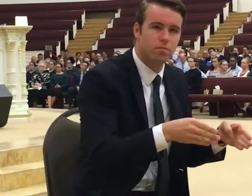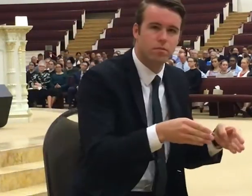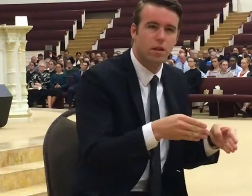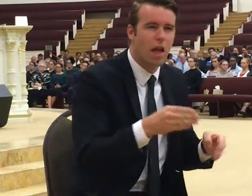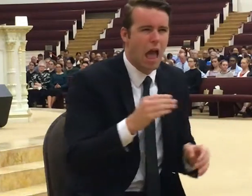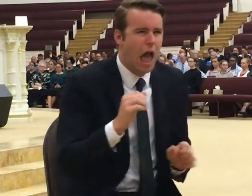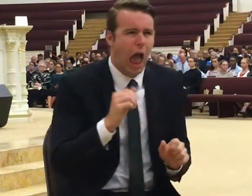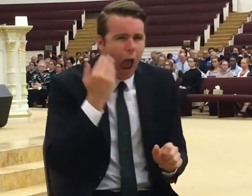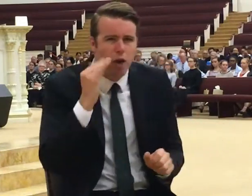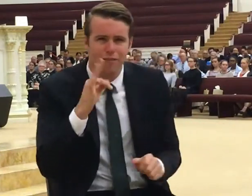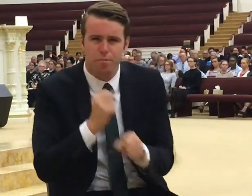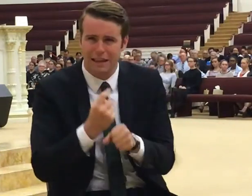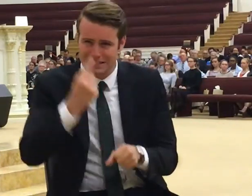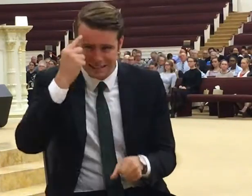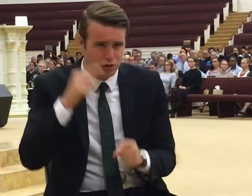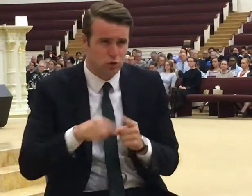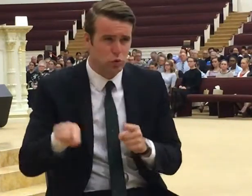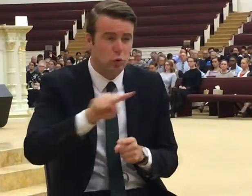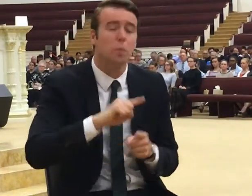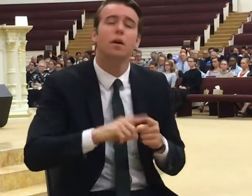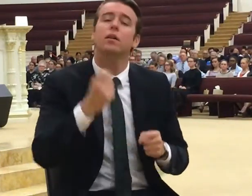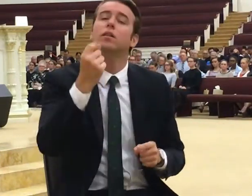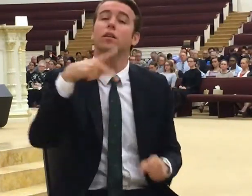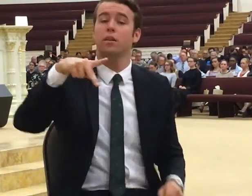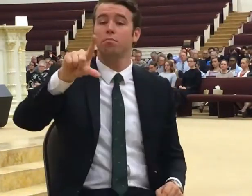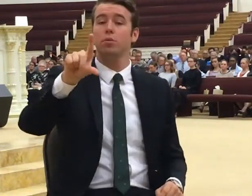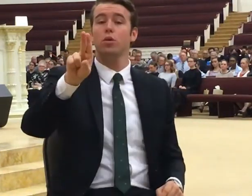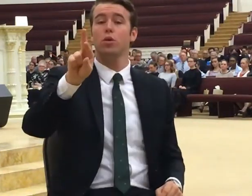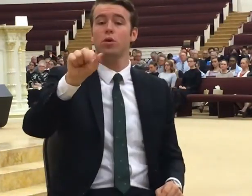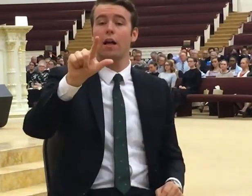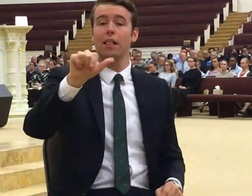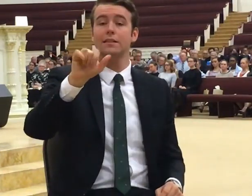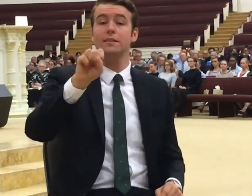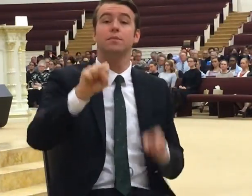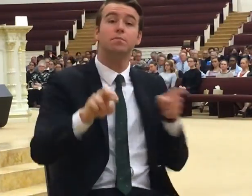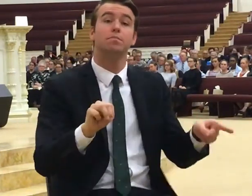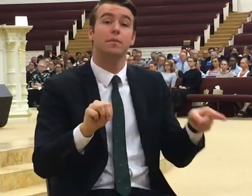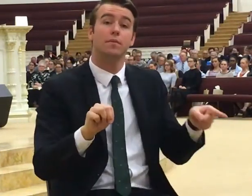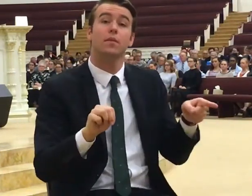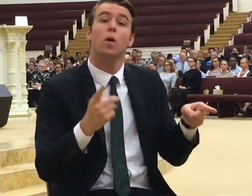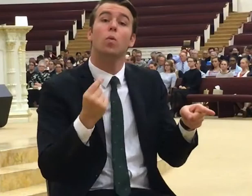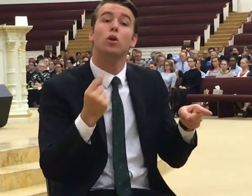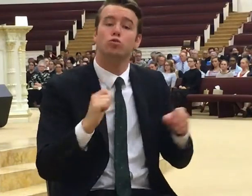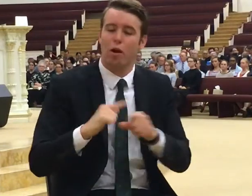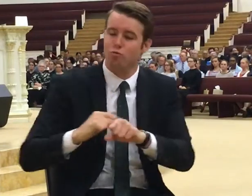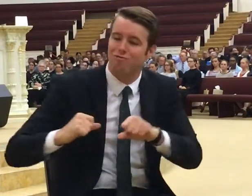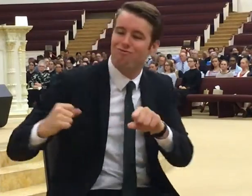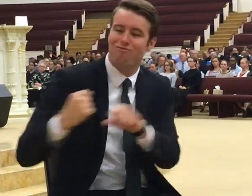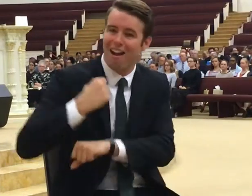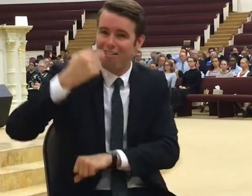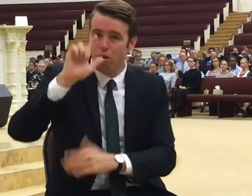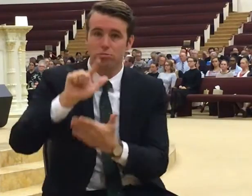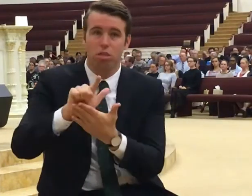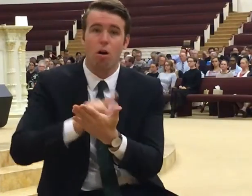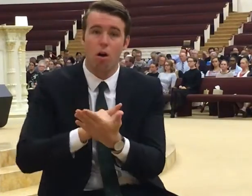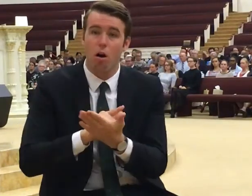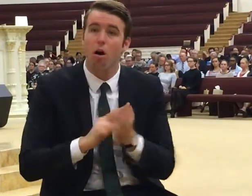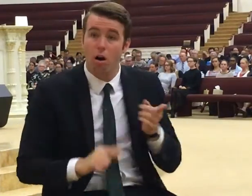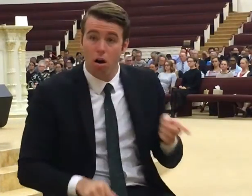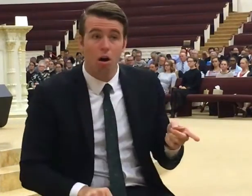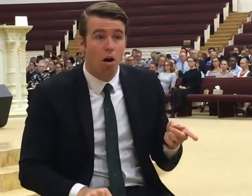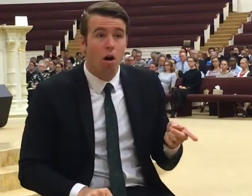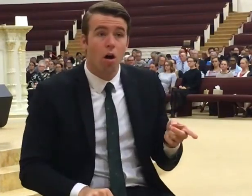you. It would rather fight the established law of God